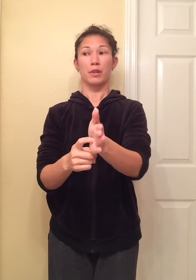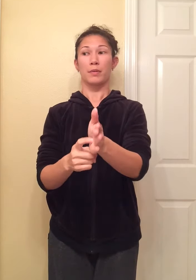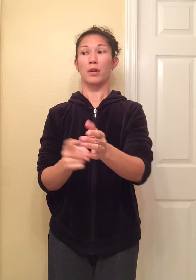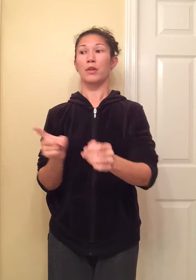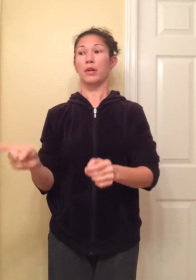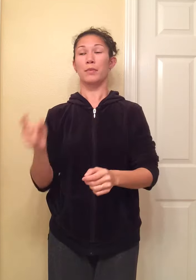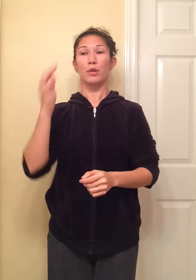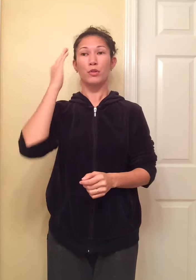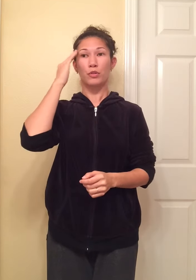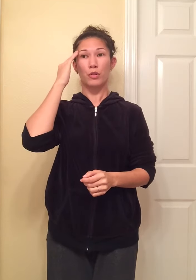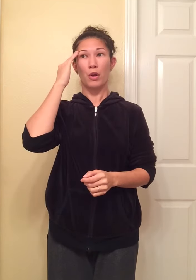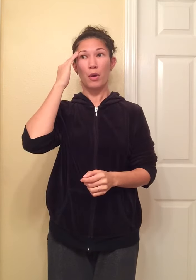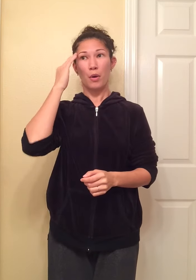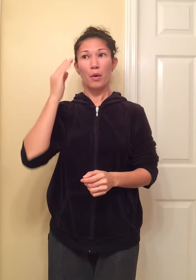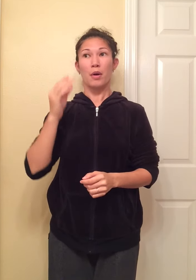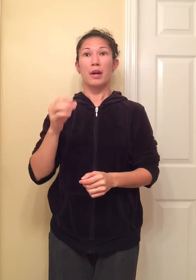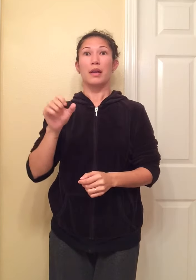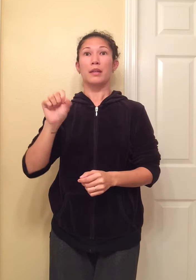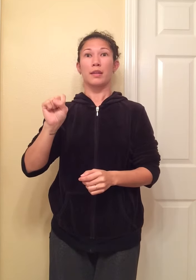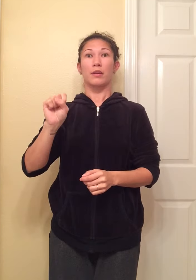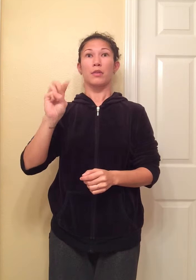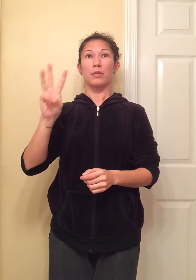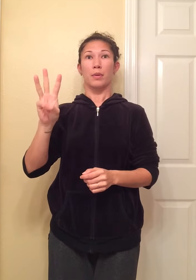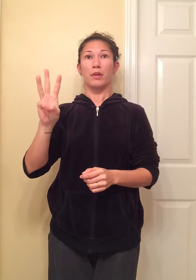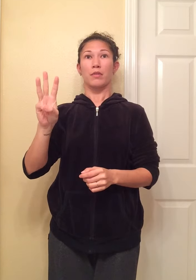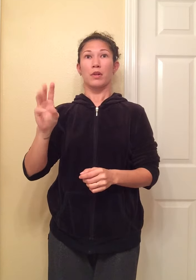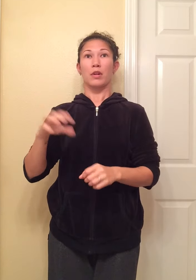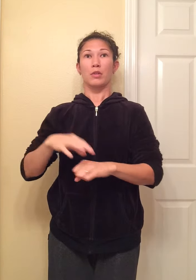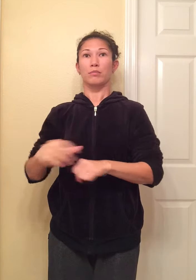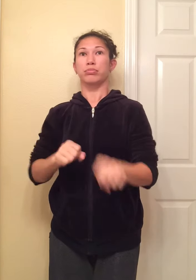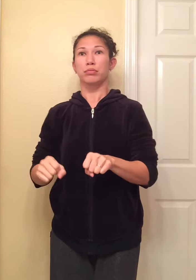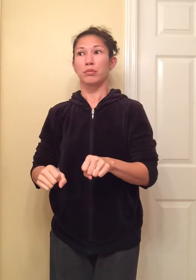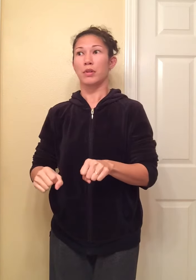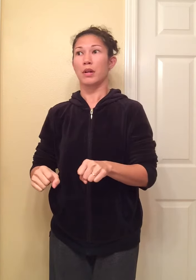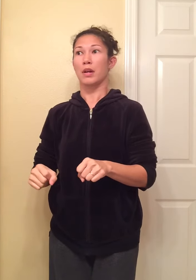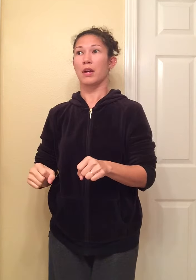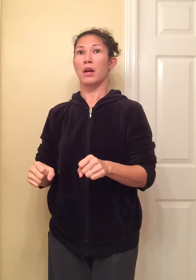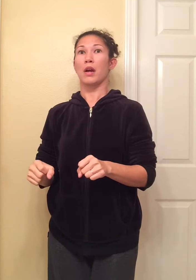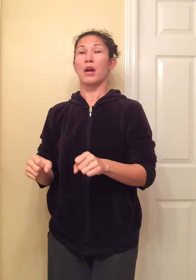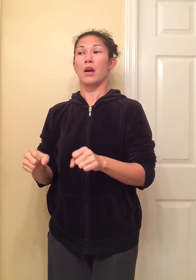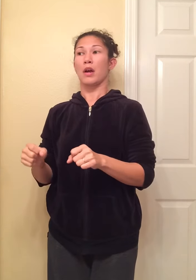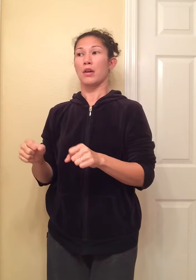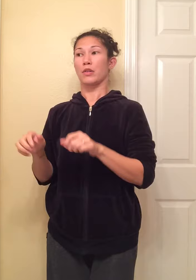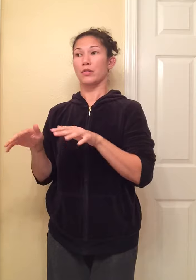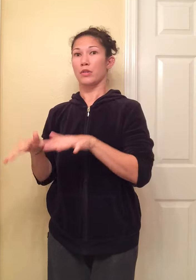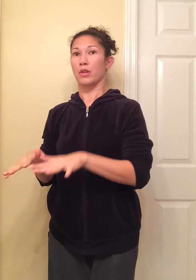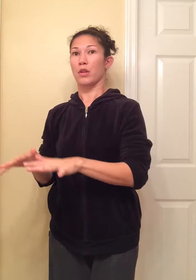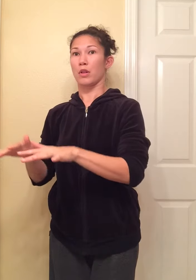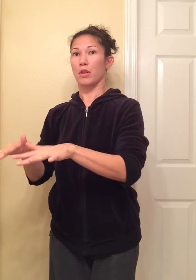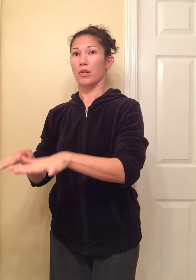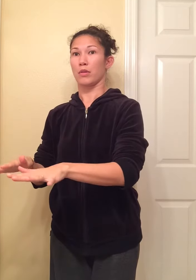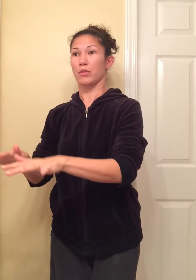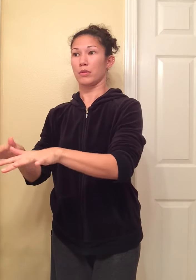earthquakes start to slow down, a large earthquake may be about to take place.